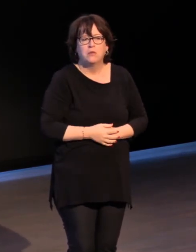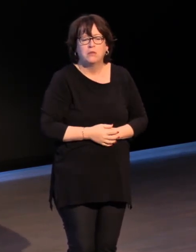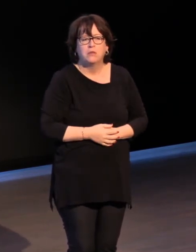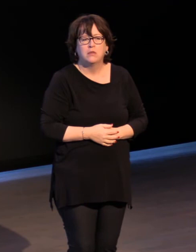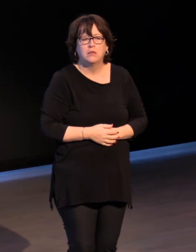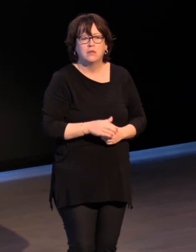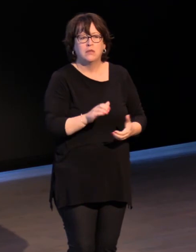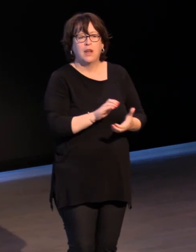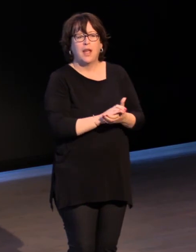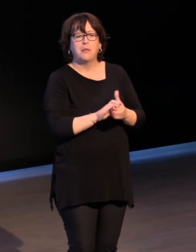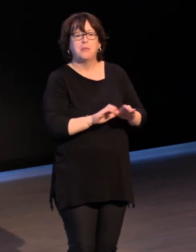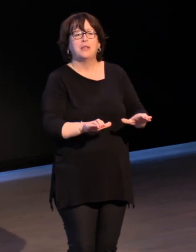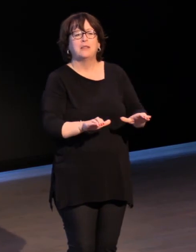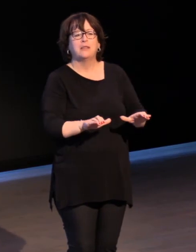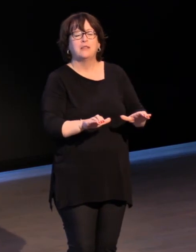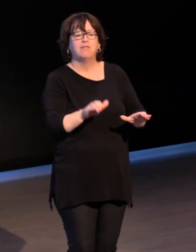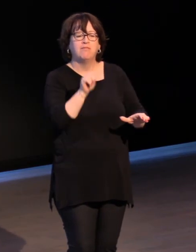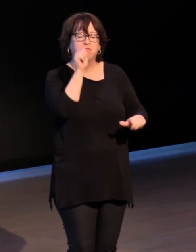and peace every day.